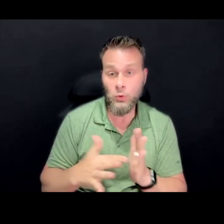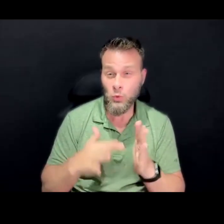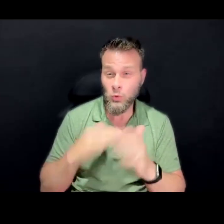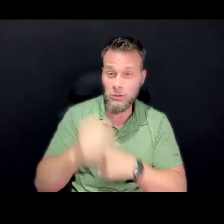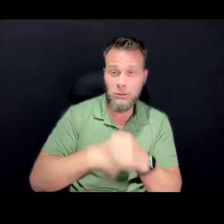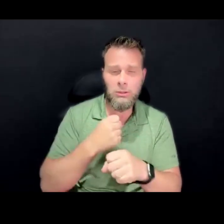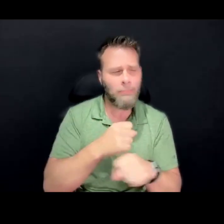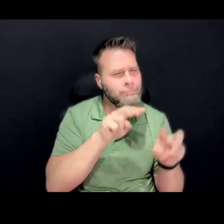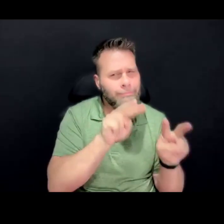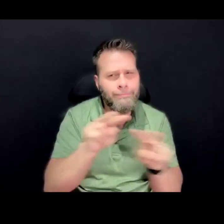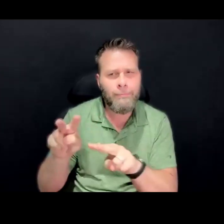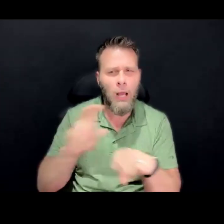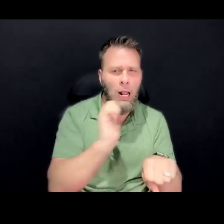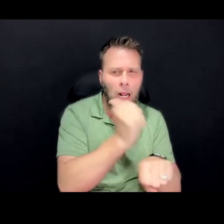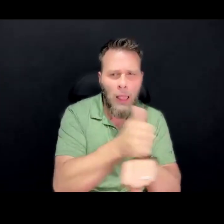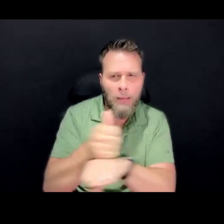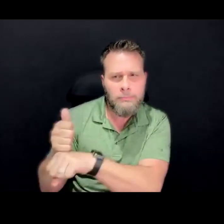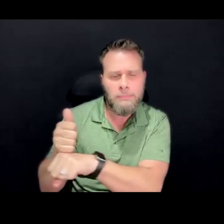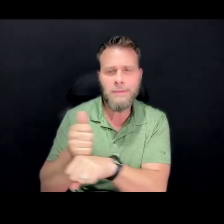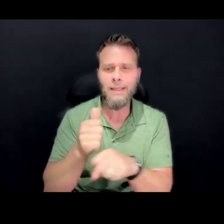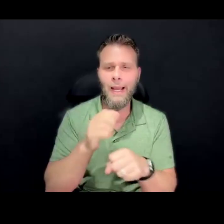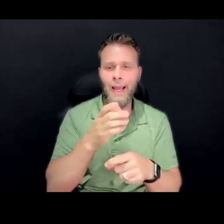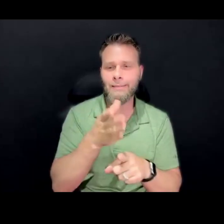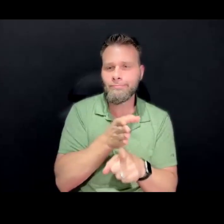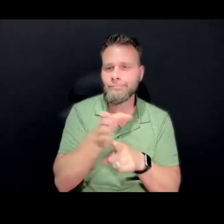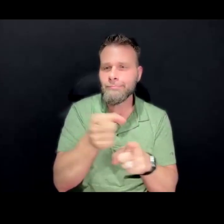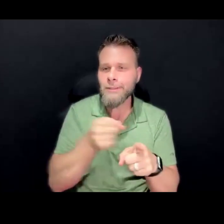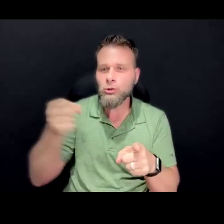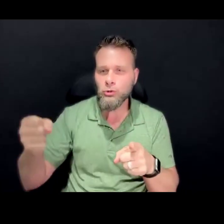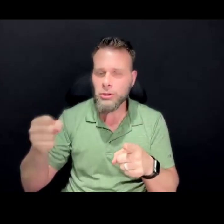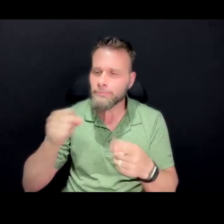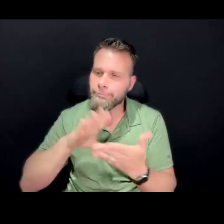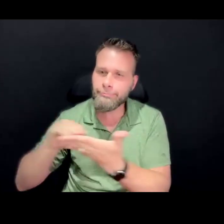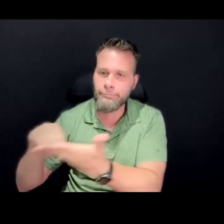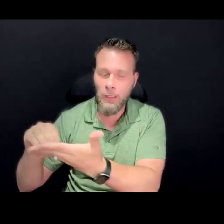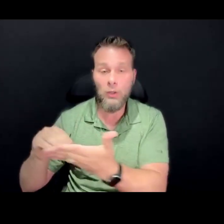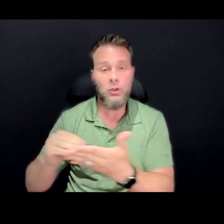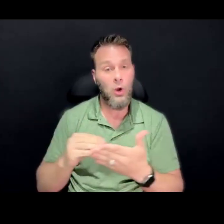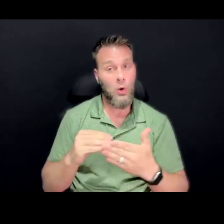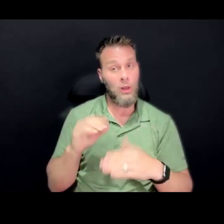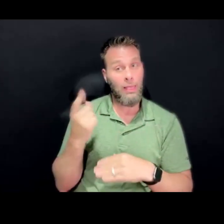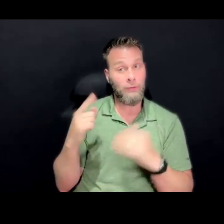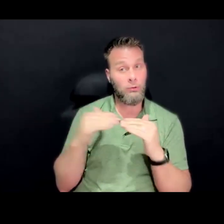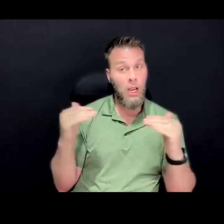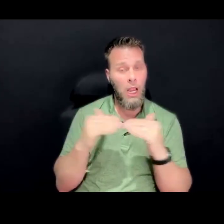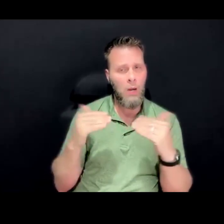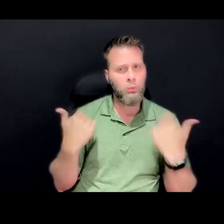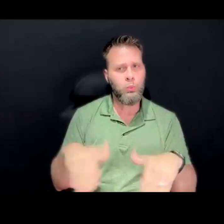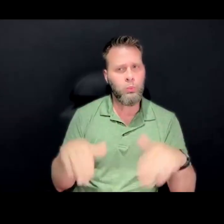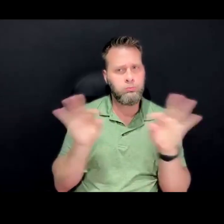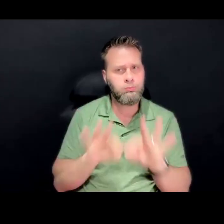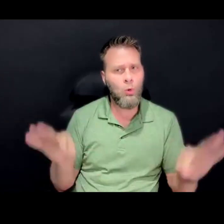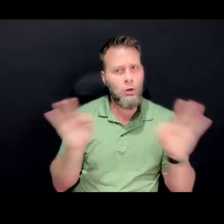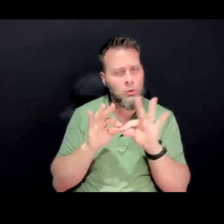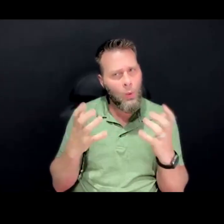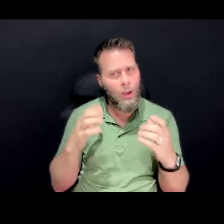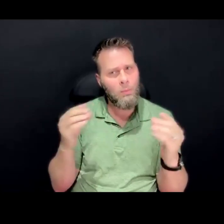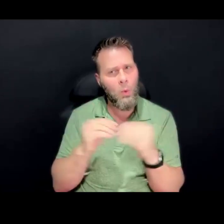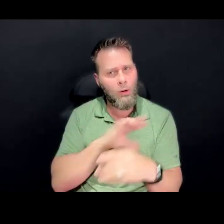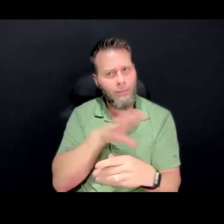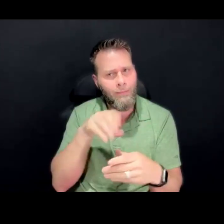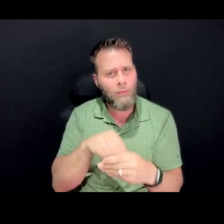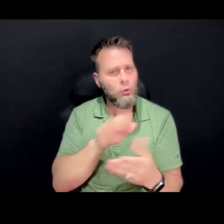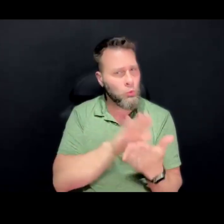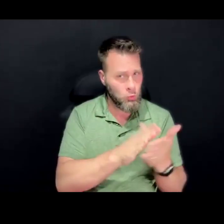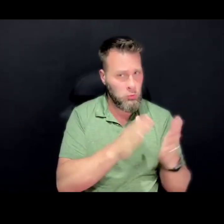internships since 11th grade is an important year. I want to make sure I involve myself in more extracurricular activities that